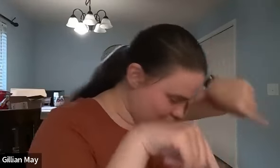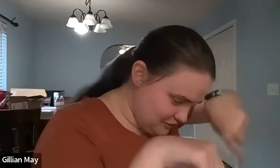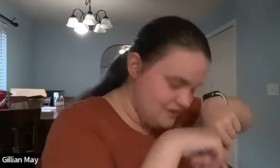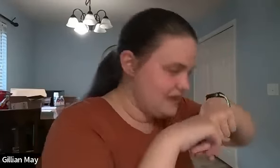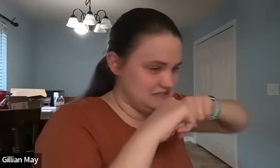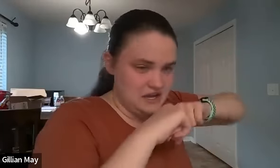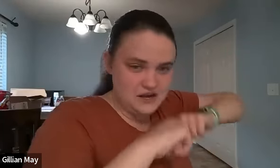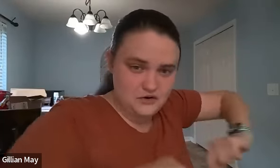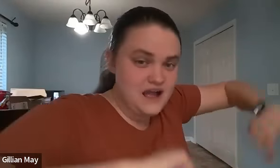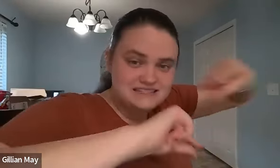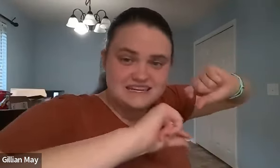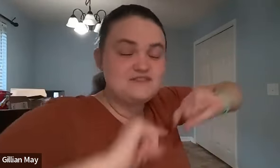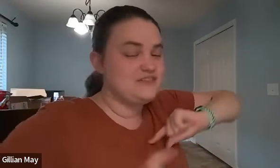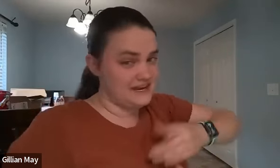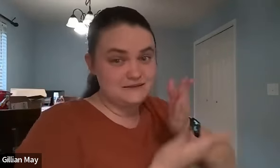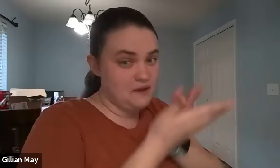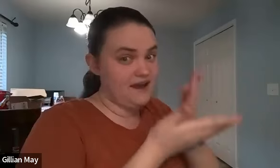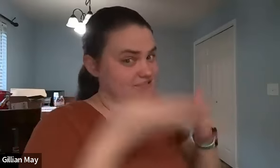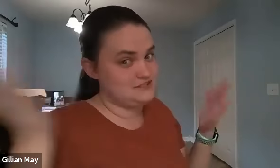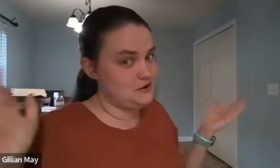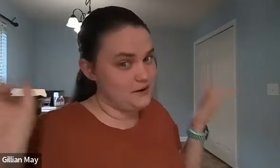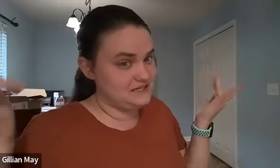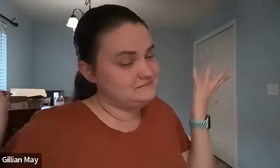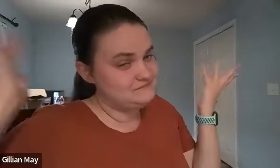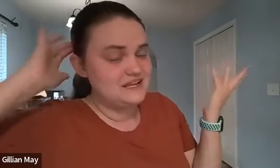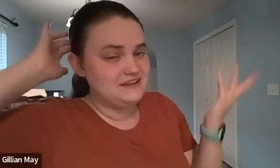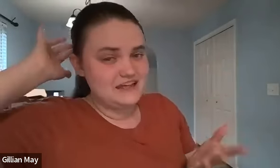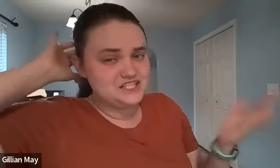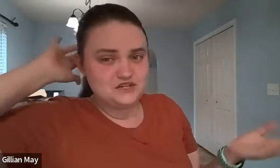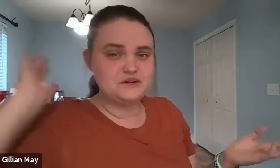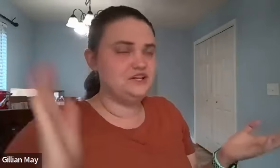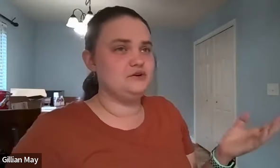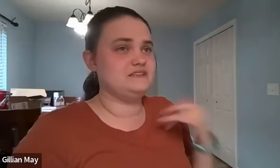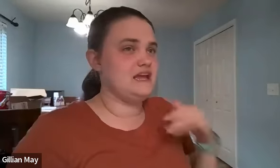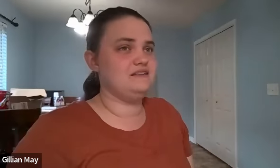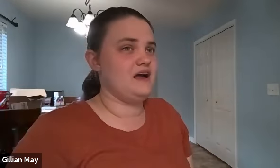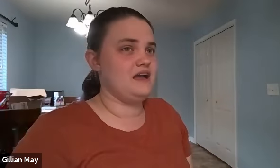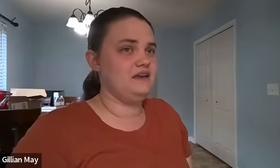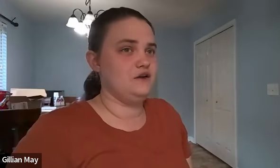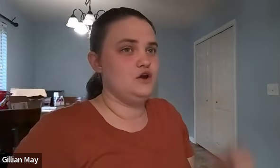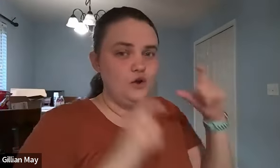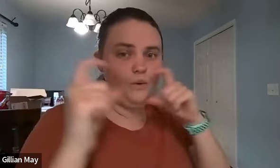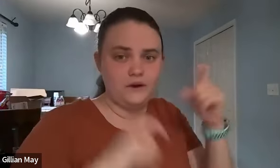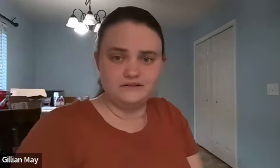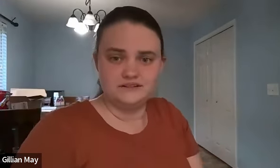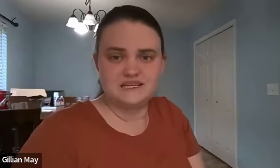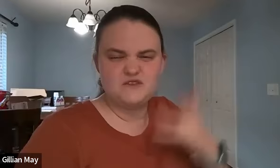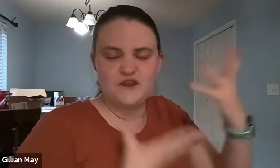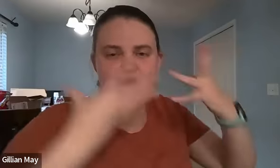circle, it's got a crust and everything, that it's a pie. So, I mean, at least you weren't, saying like corn, something very